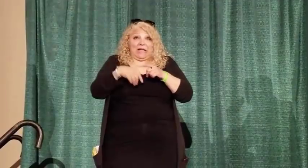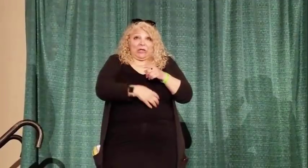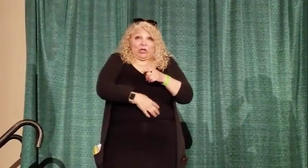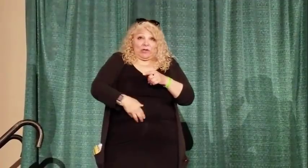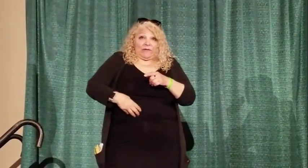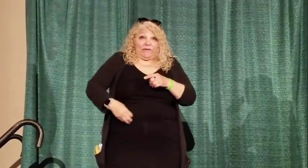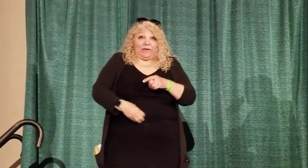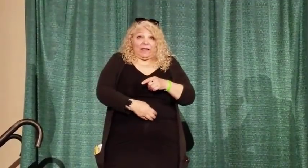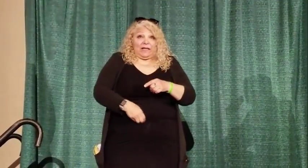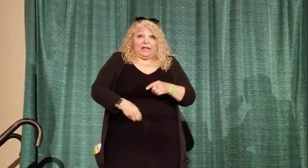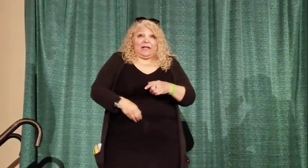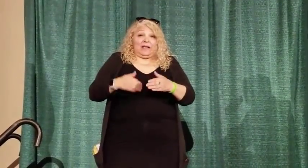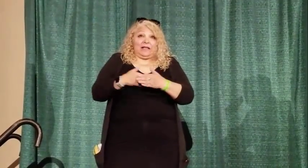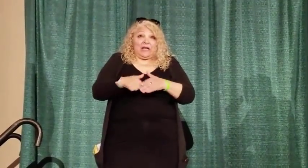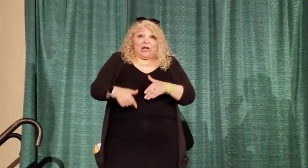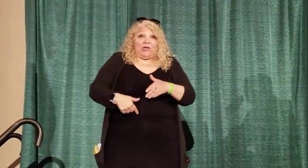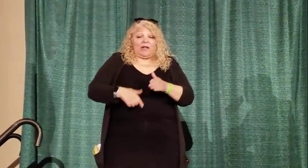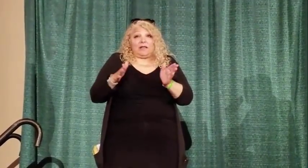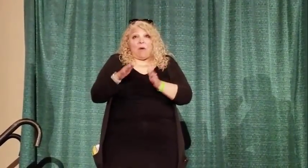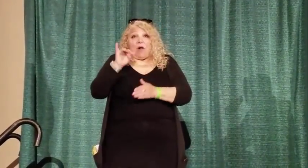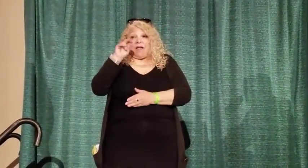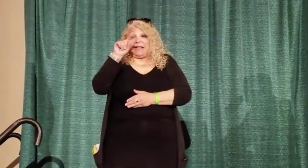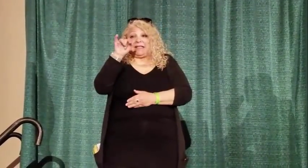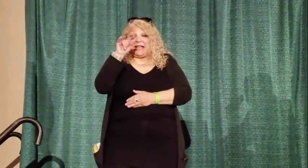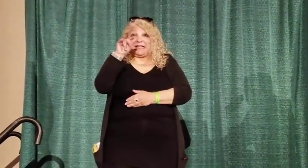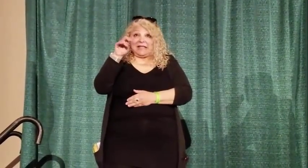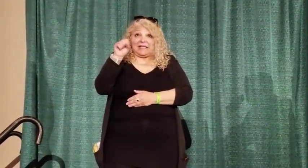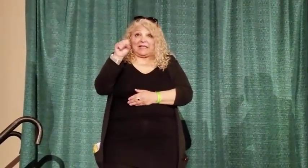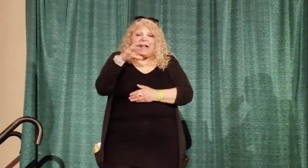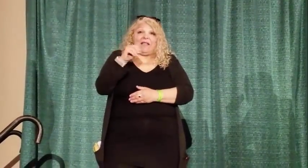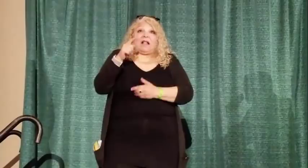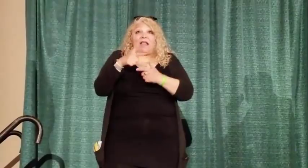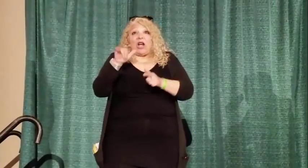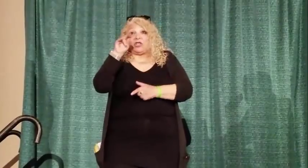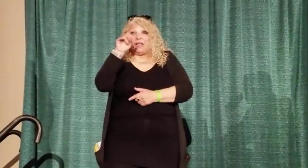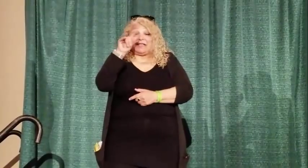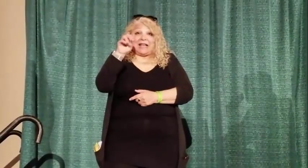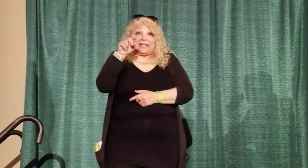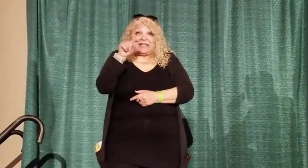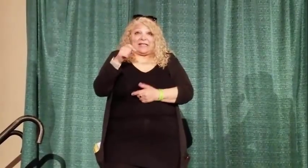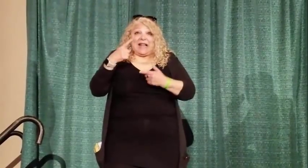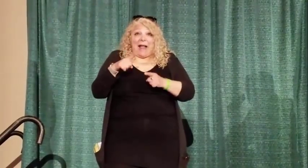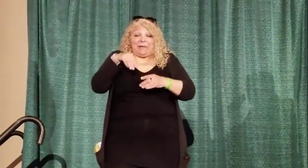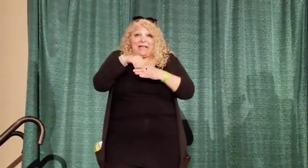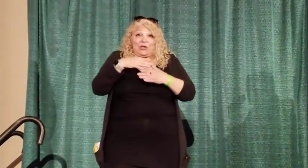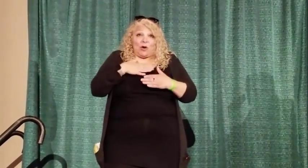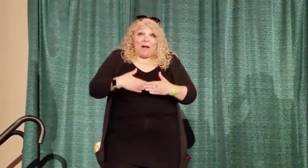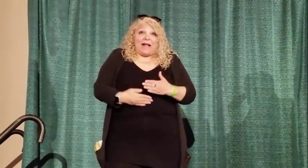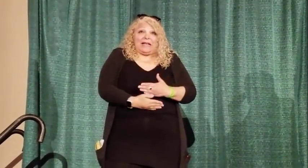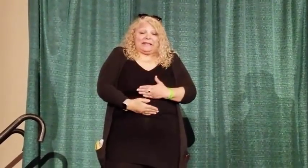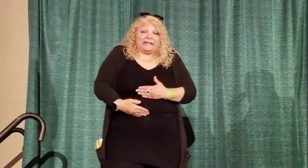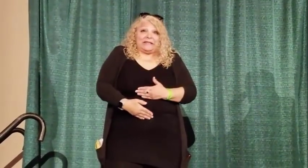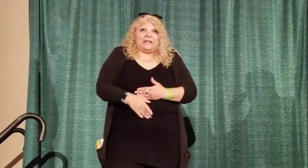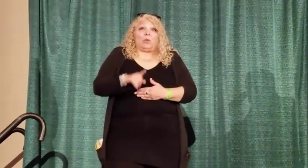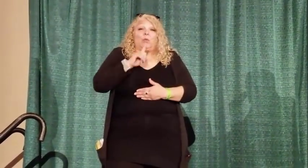tract, towards the distal portion of the small intestines and the proximal portion of the large intestines, because it happens so far down, you